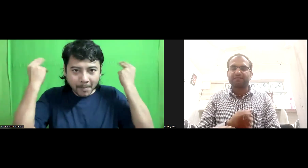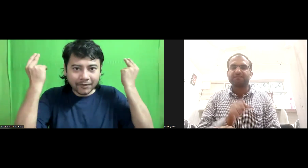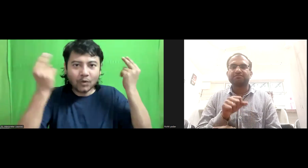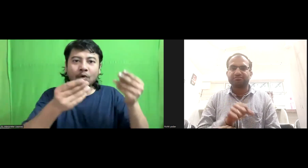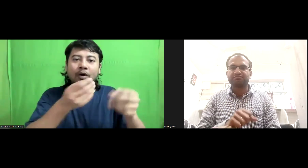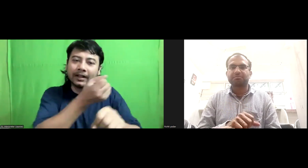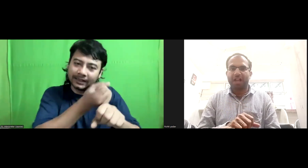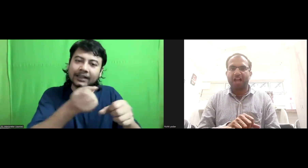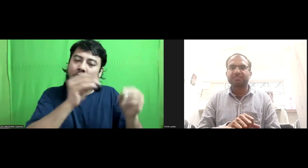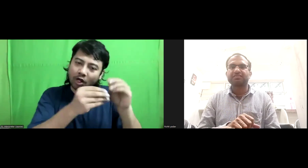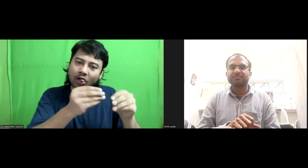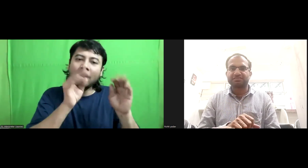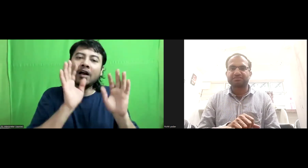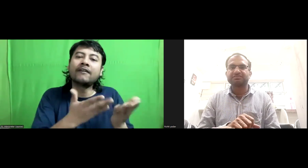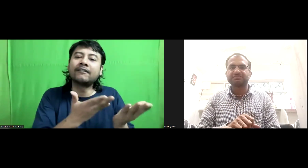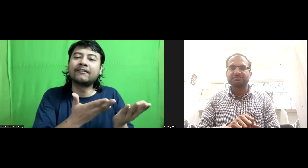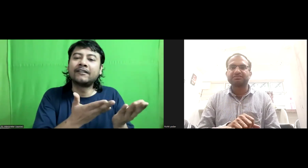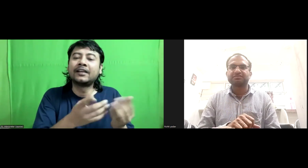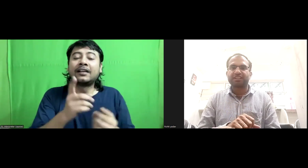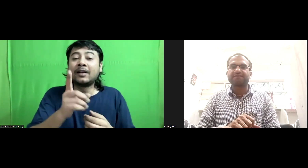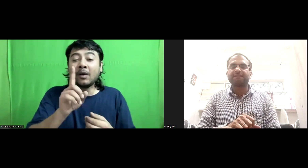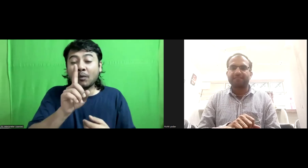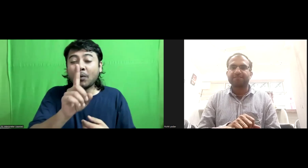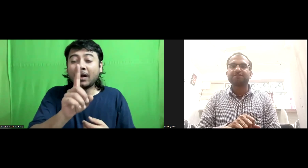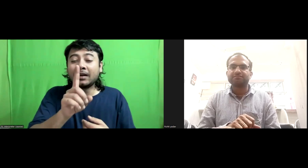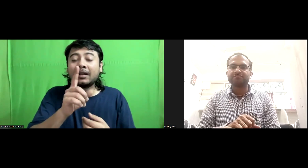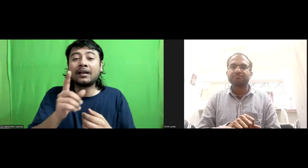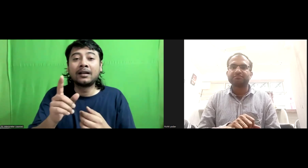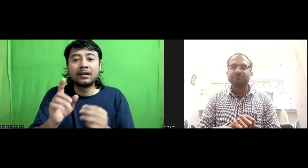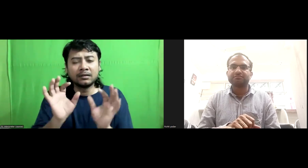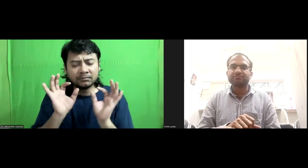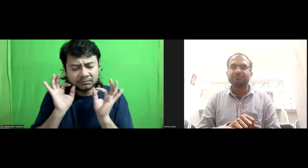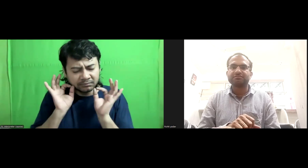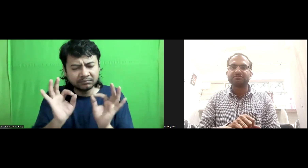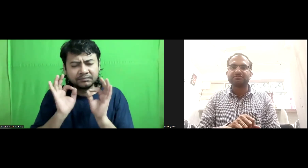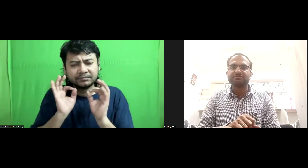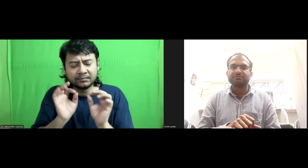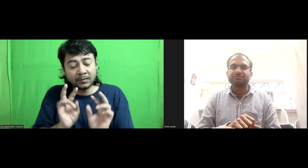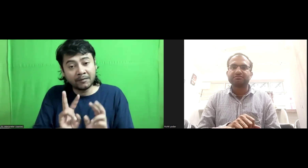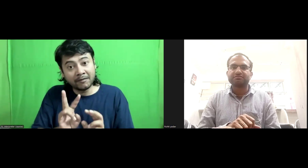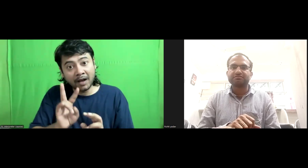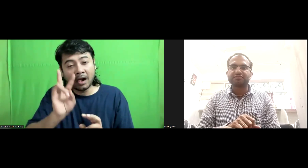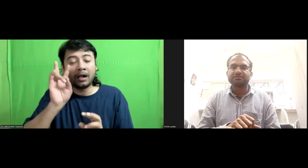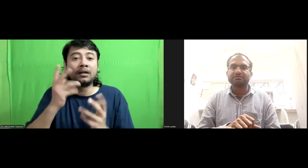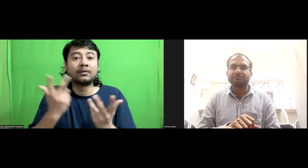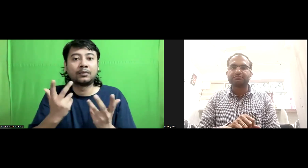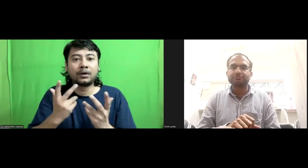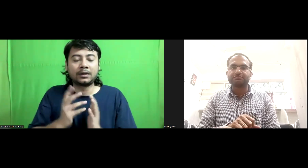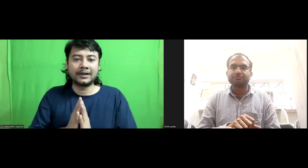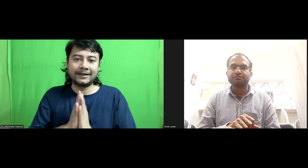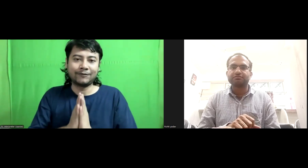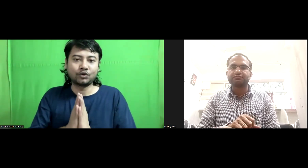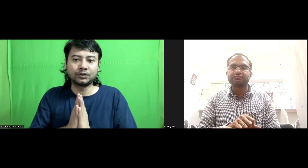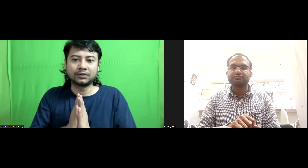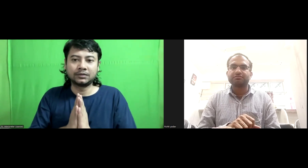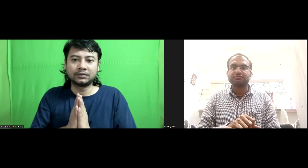please accept whatever is available to me. Whatever I can afford, whatever is available, please Lord,